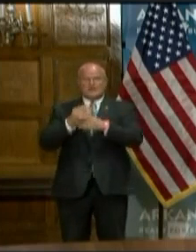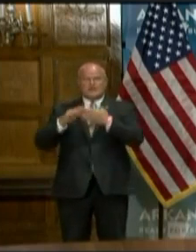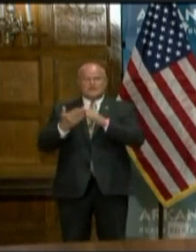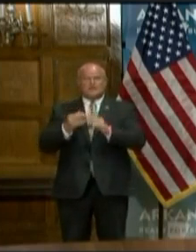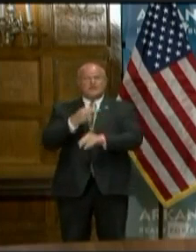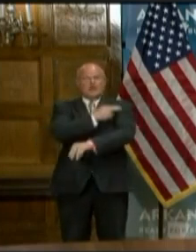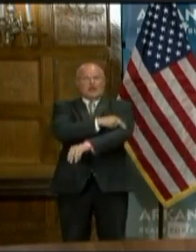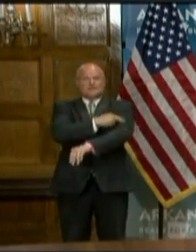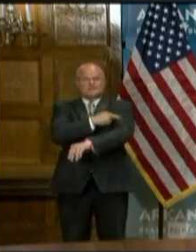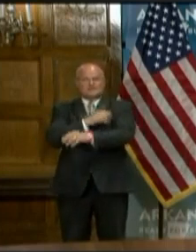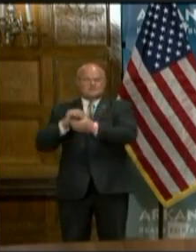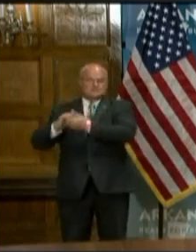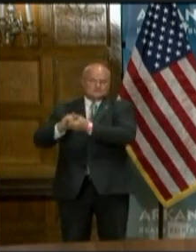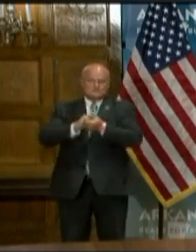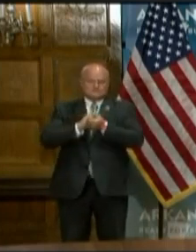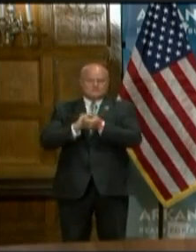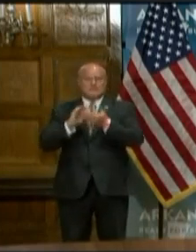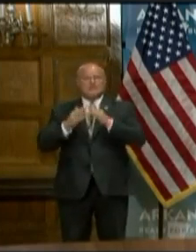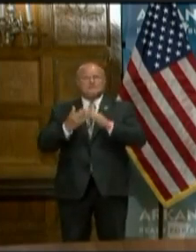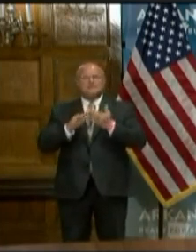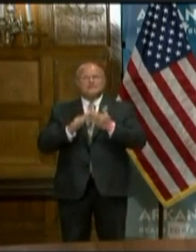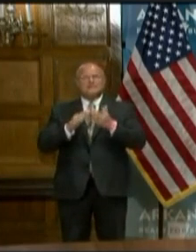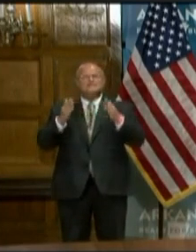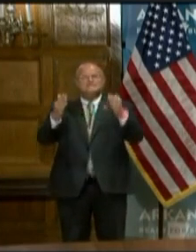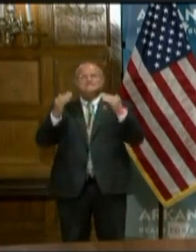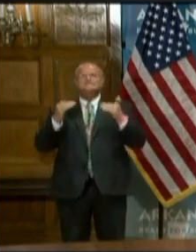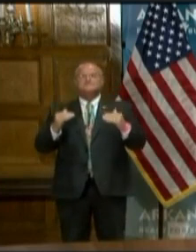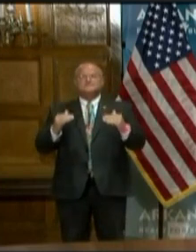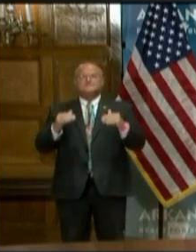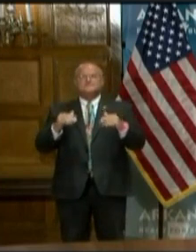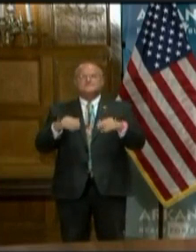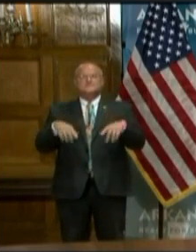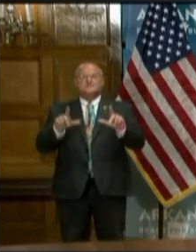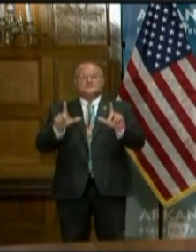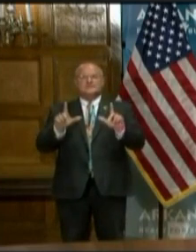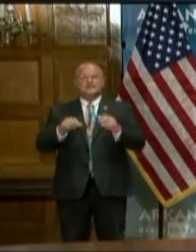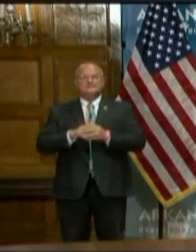and hospital community. And then if you go to,